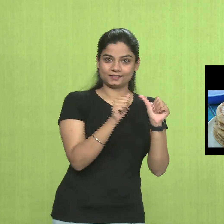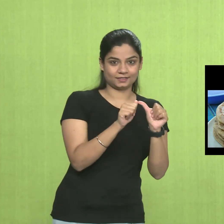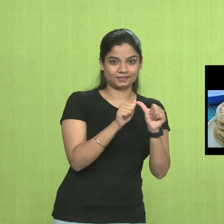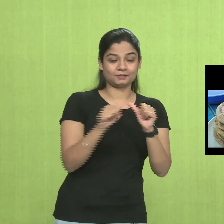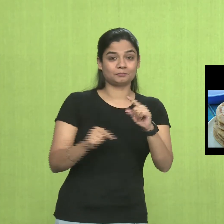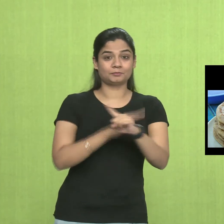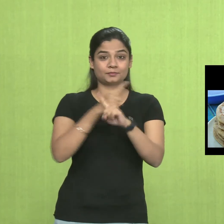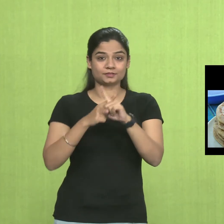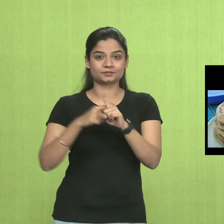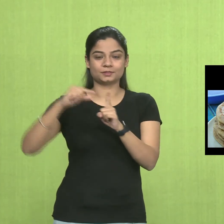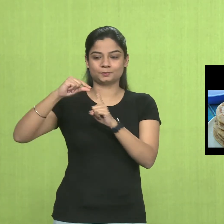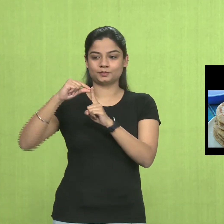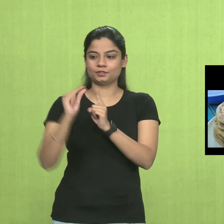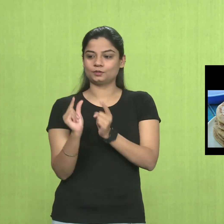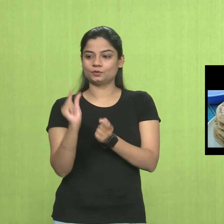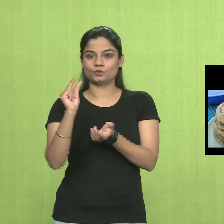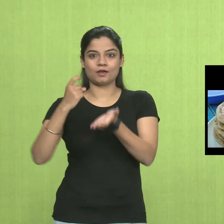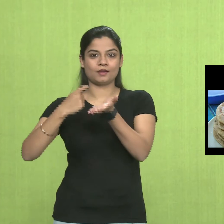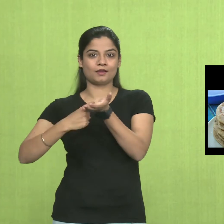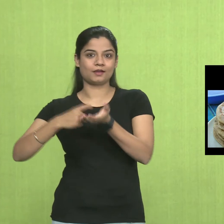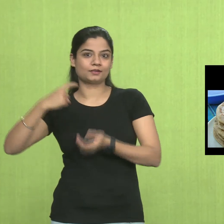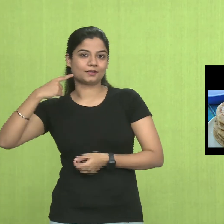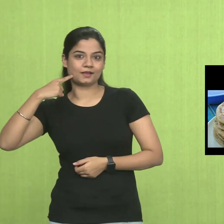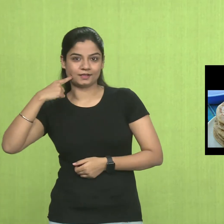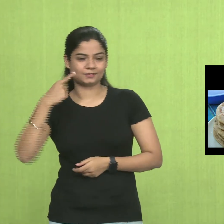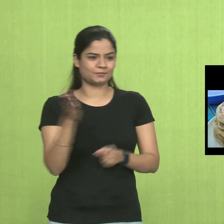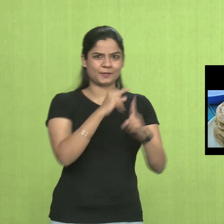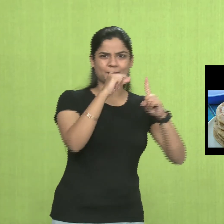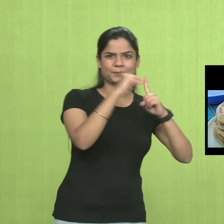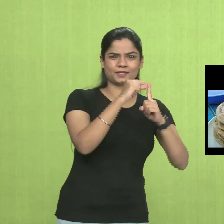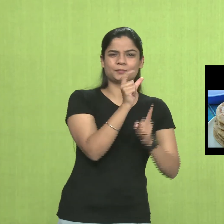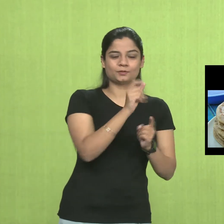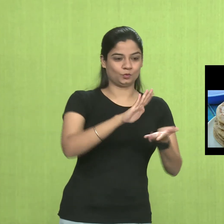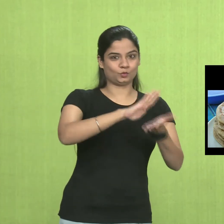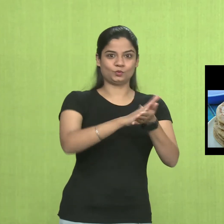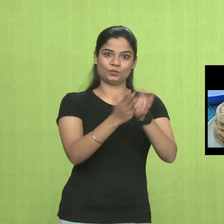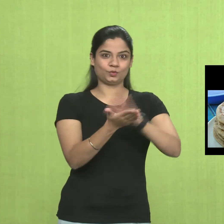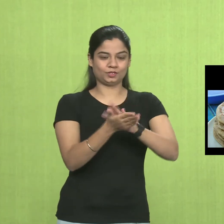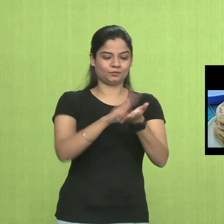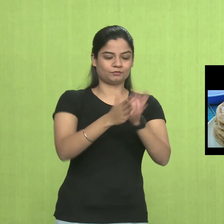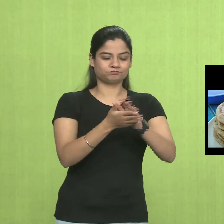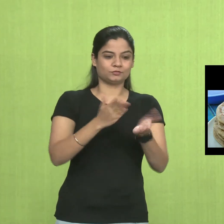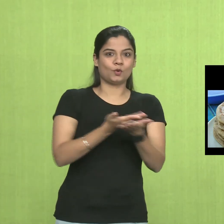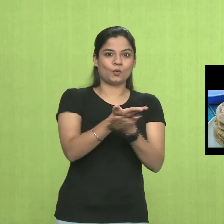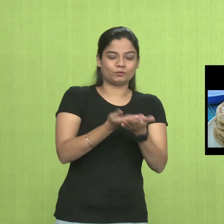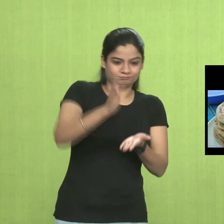Paratha is an Indian dish which is stuffed with different vegetables made out of